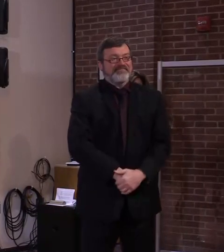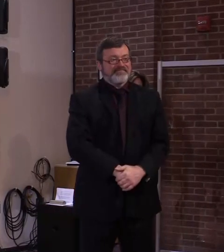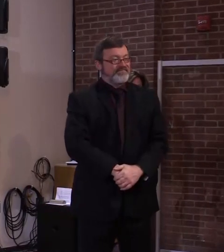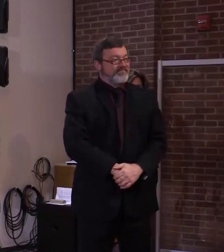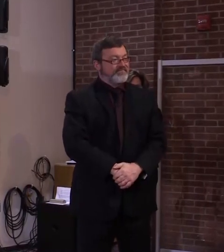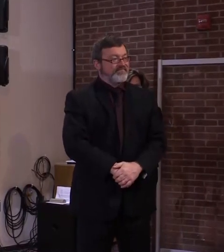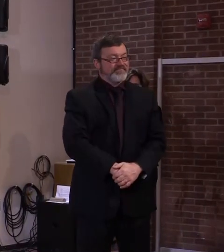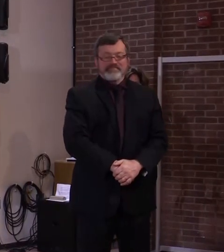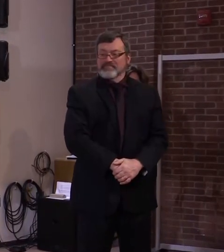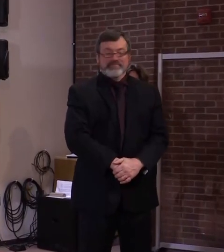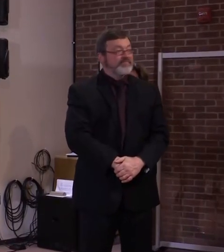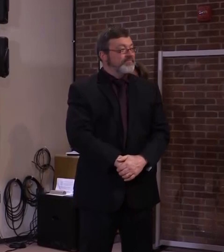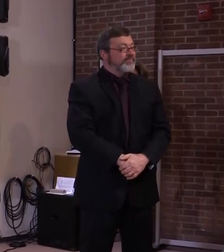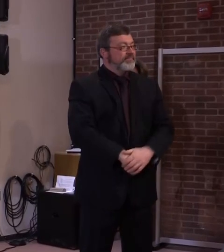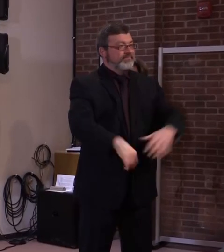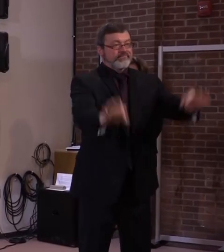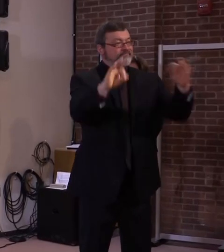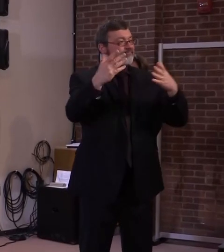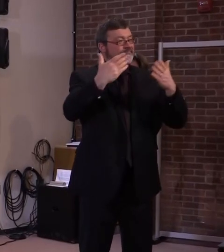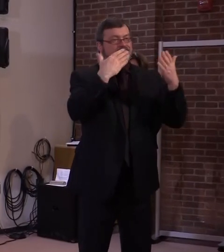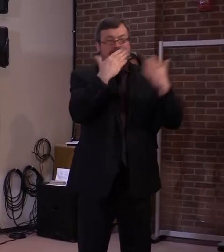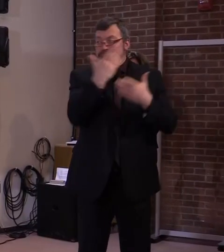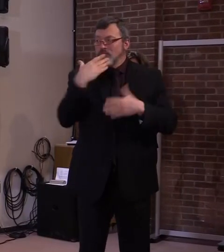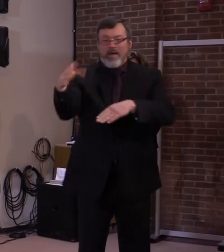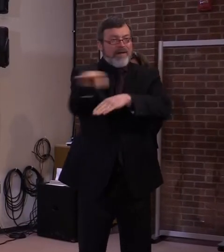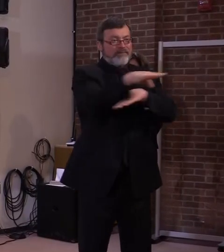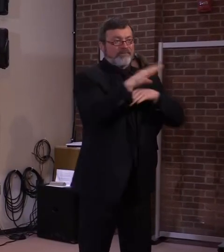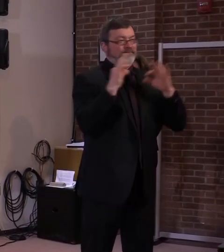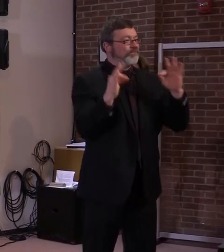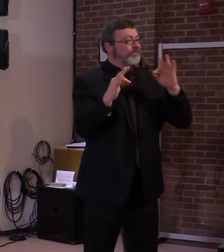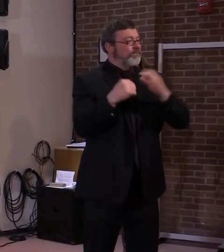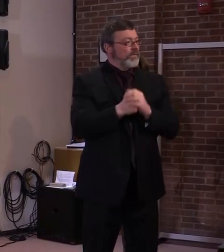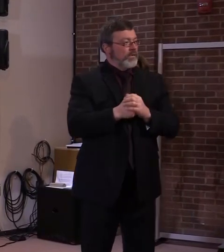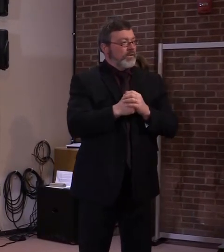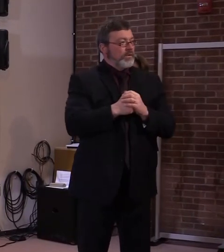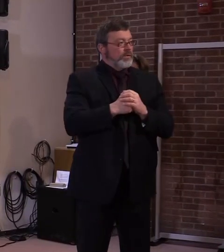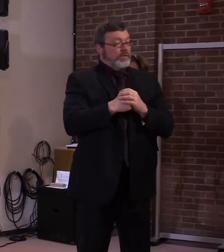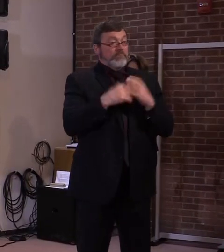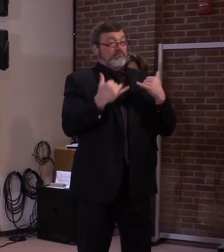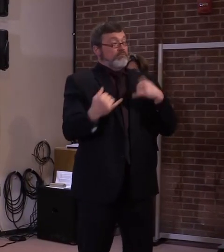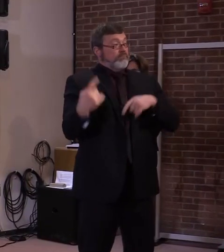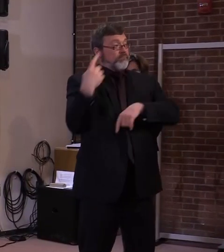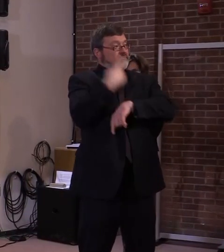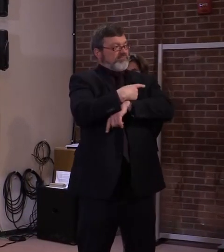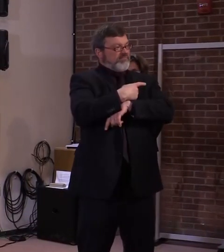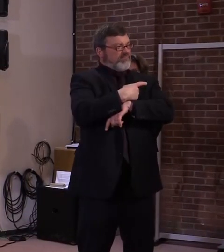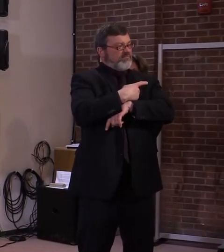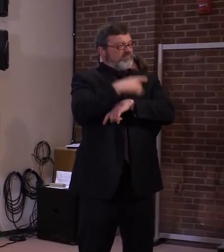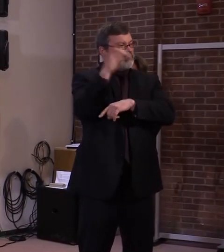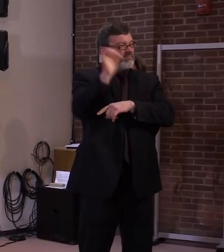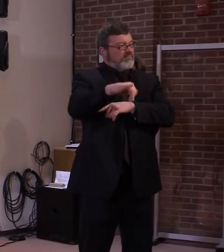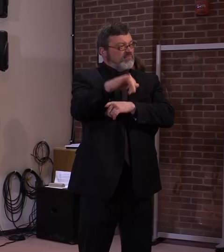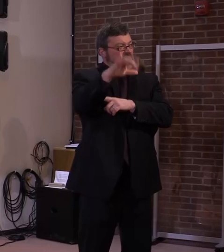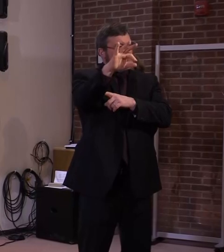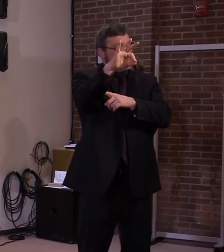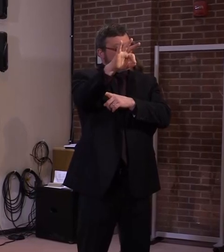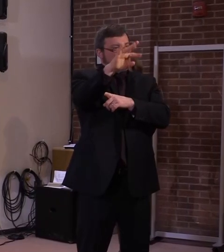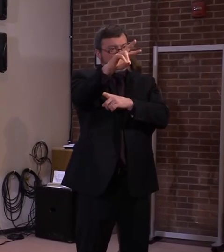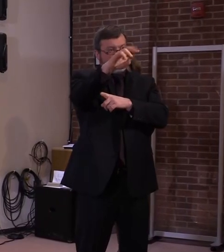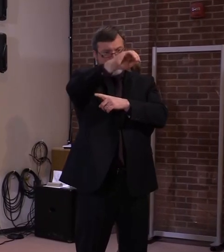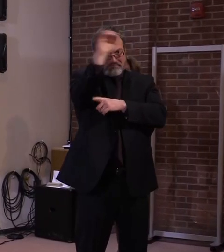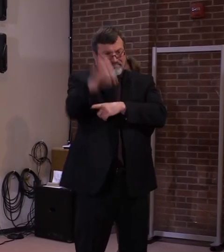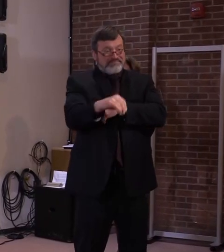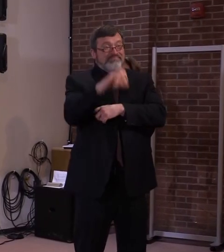Thank you, Secretary French. Good afternoon, everyone. As of today, over 92% of Vermonters age 5 and up have received at